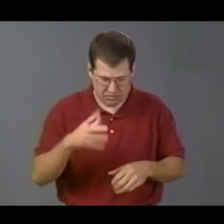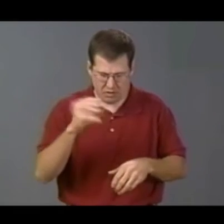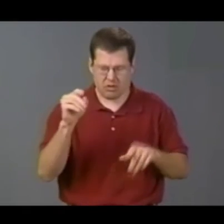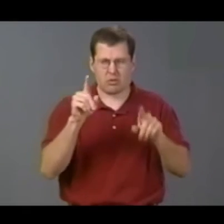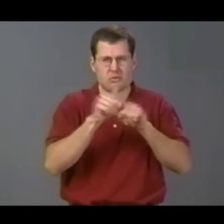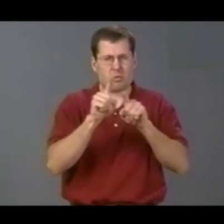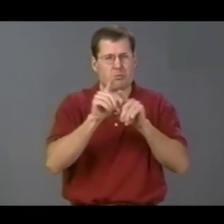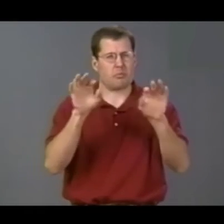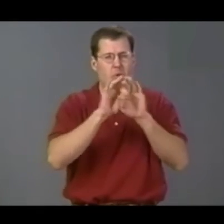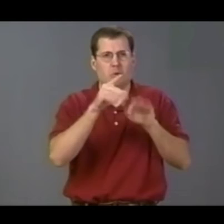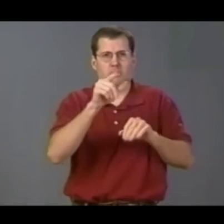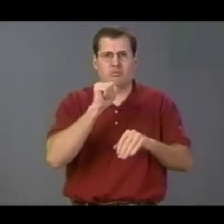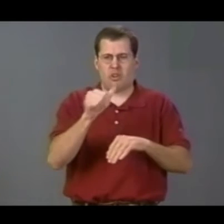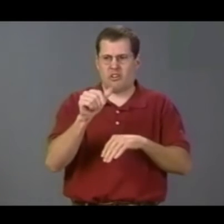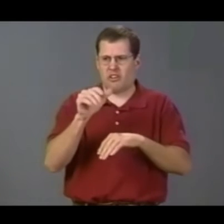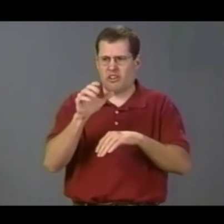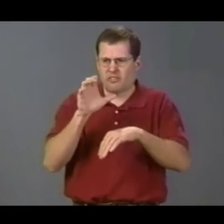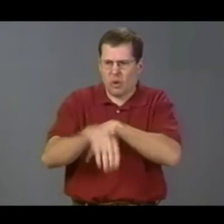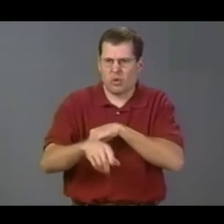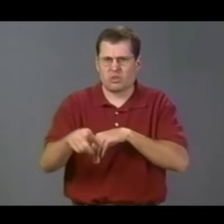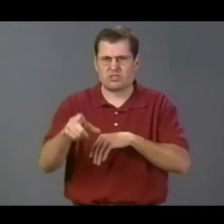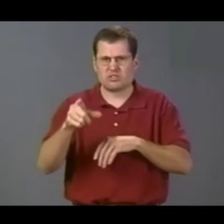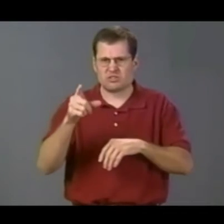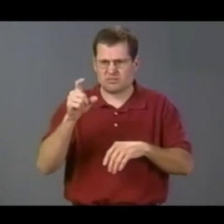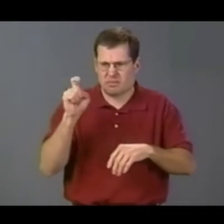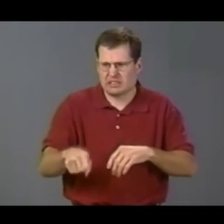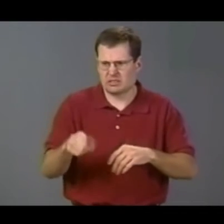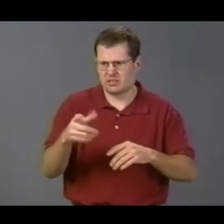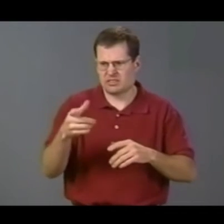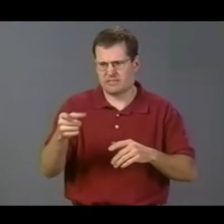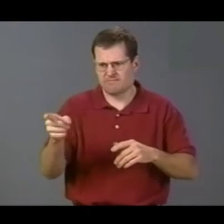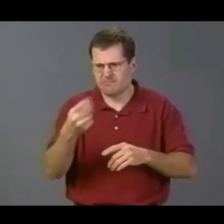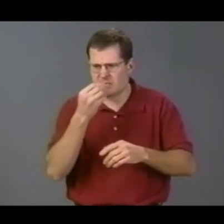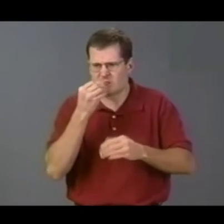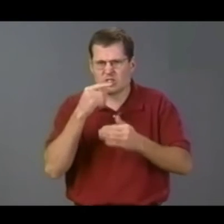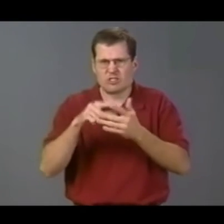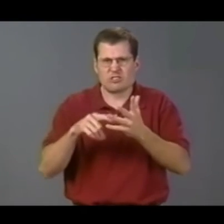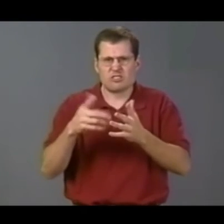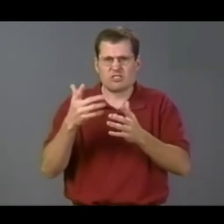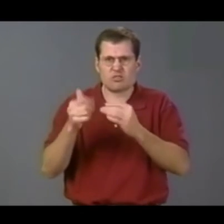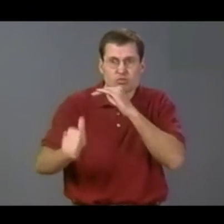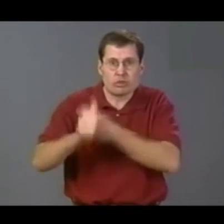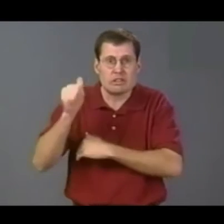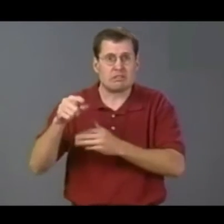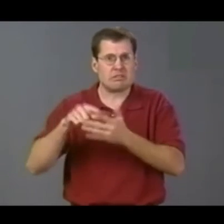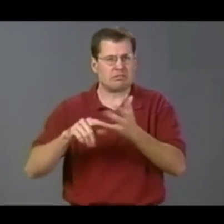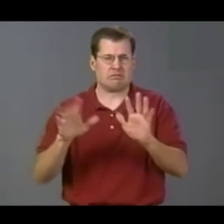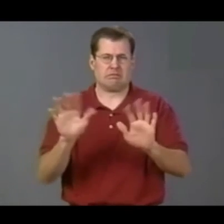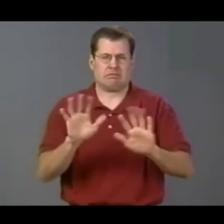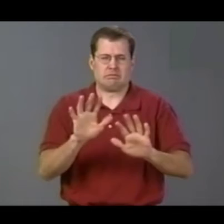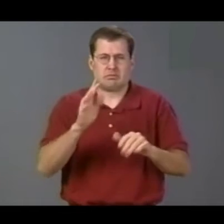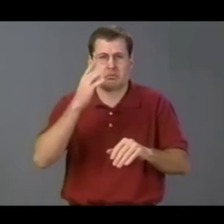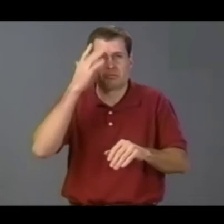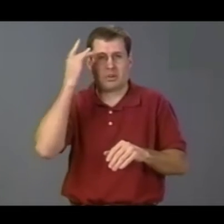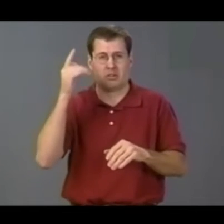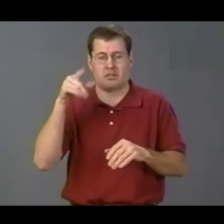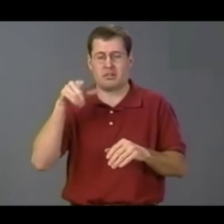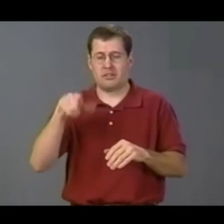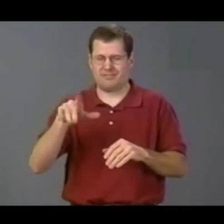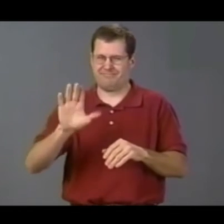them. Also, it's important not to force them to eat it. You must eat it. It's